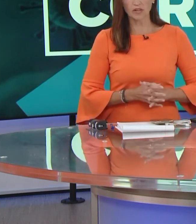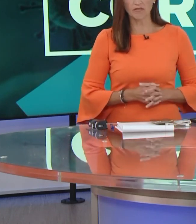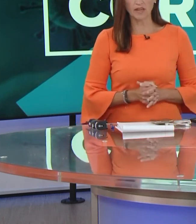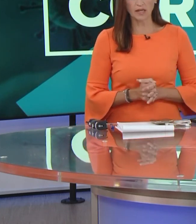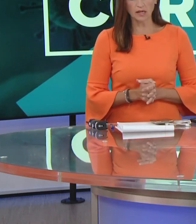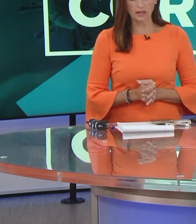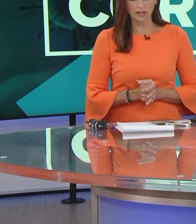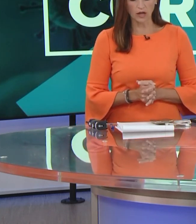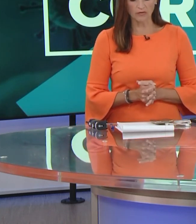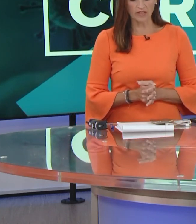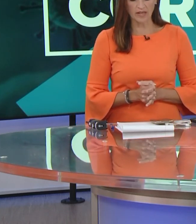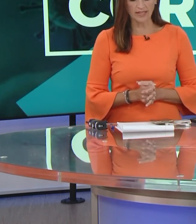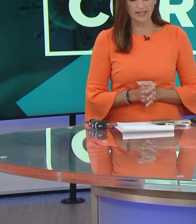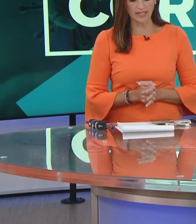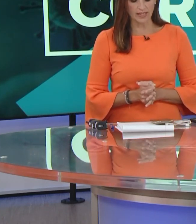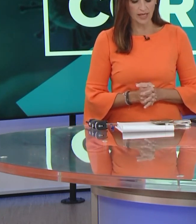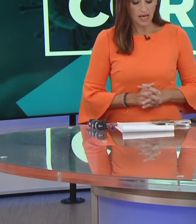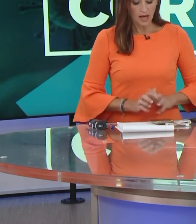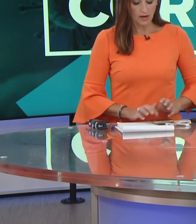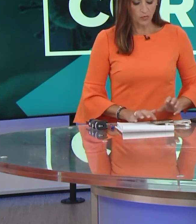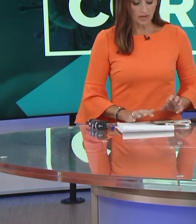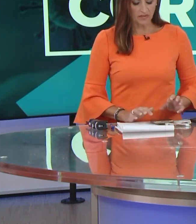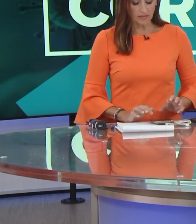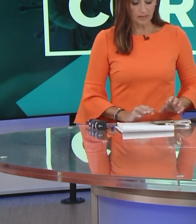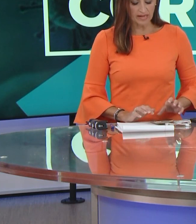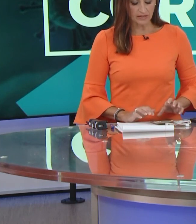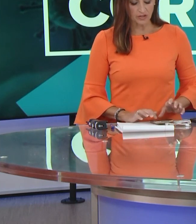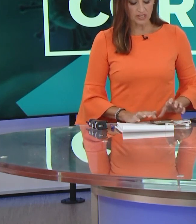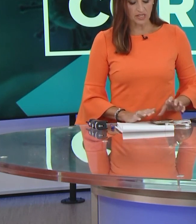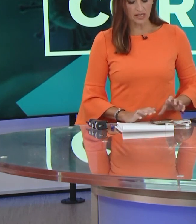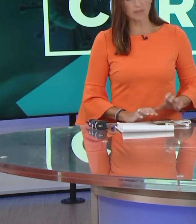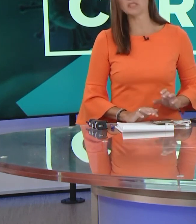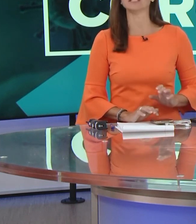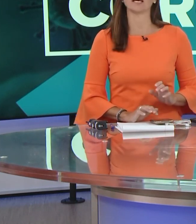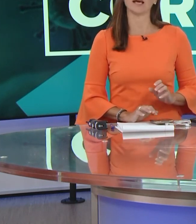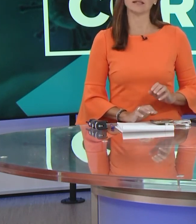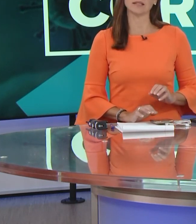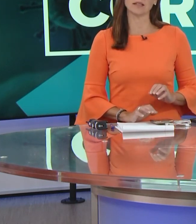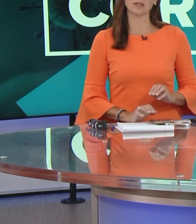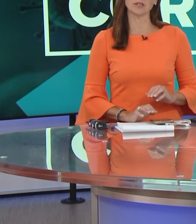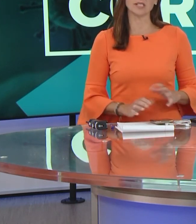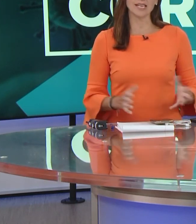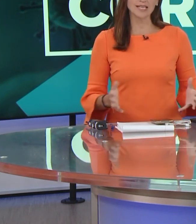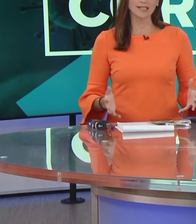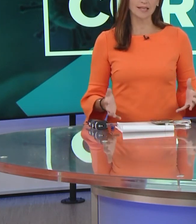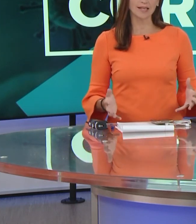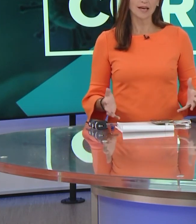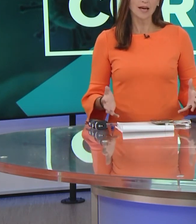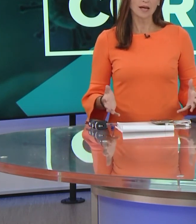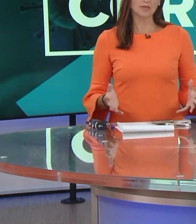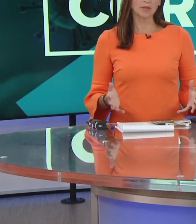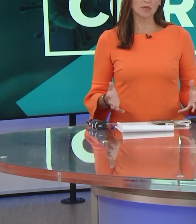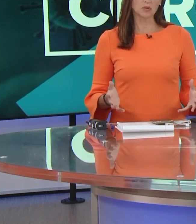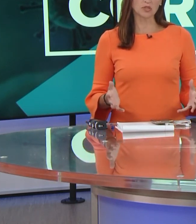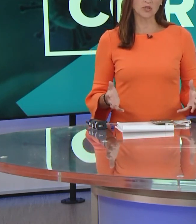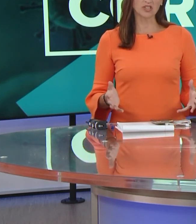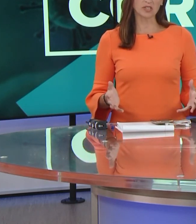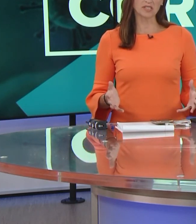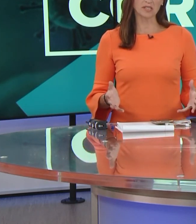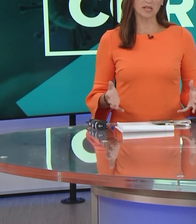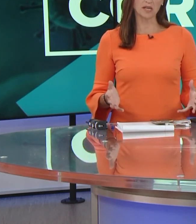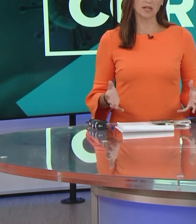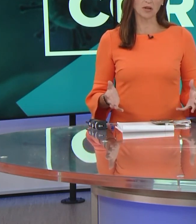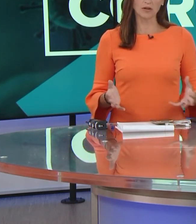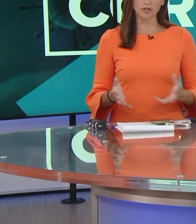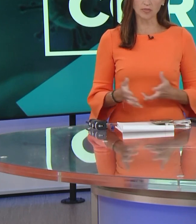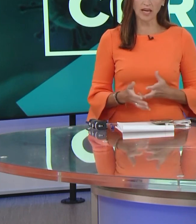press briefing on COVID-19. One of the big messages to come today is that there's an easing of some of the